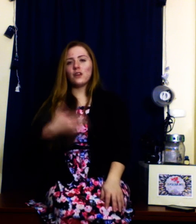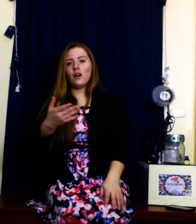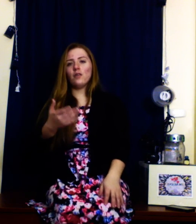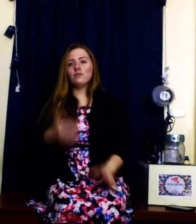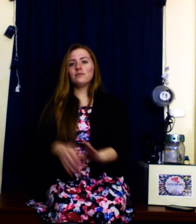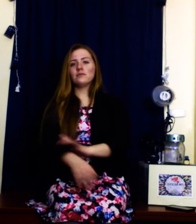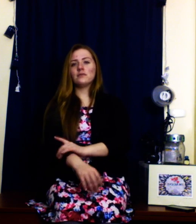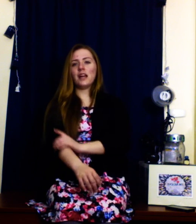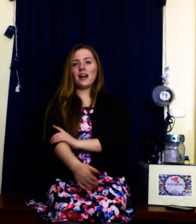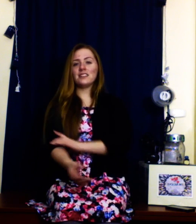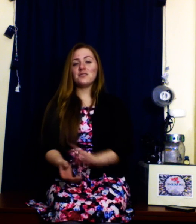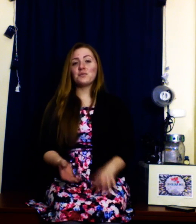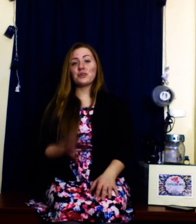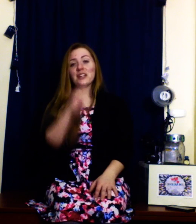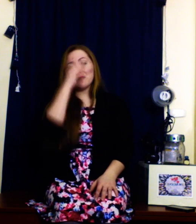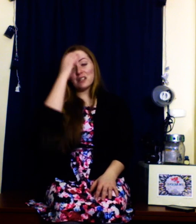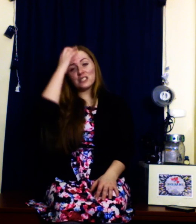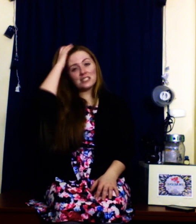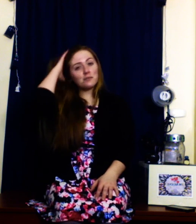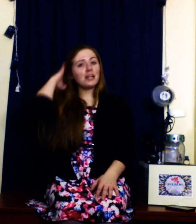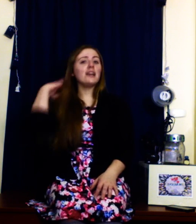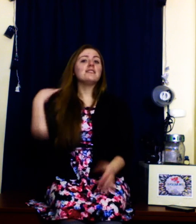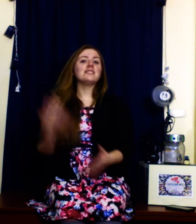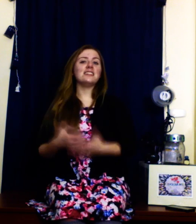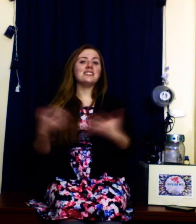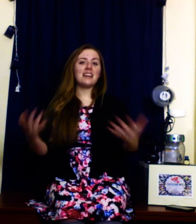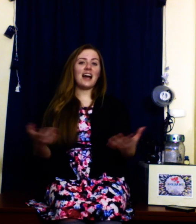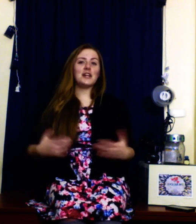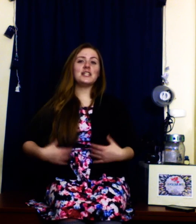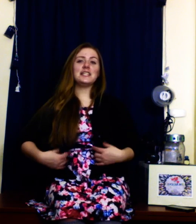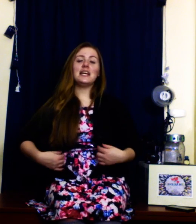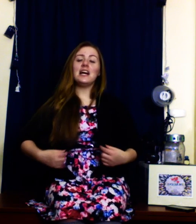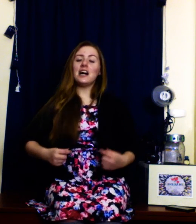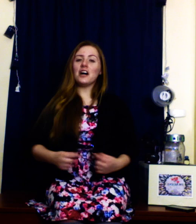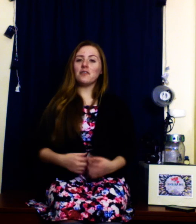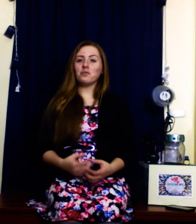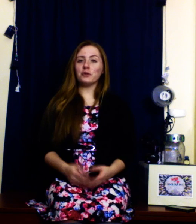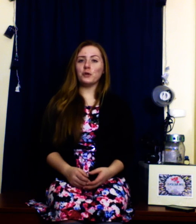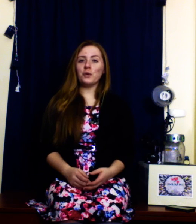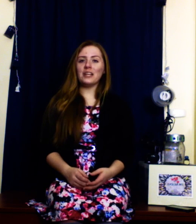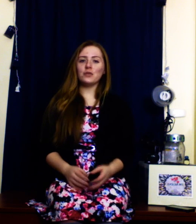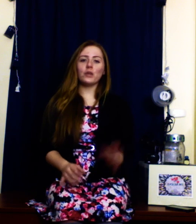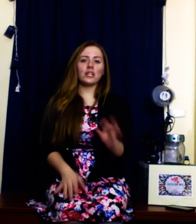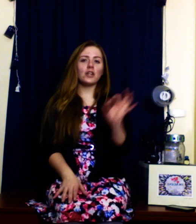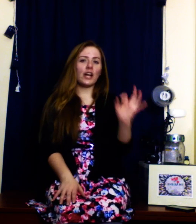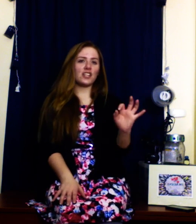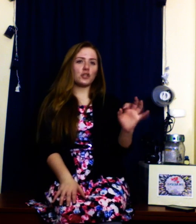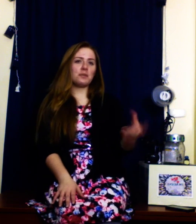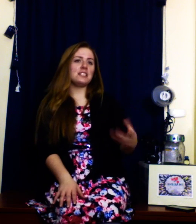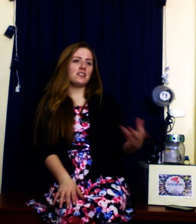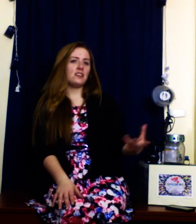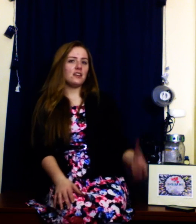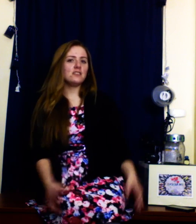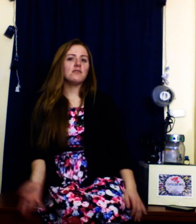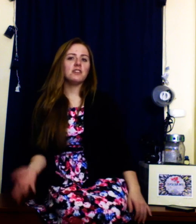So that's pretty much explains the entirety of Blue Wind, with a little extra piece at the end to finish